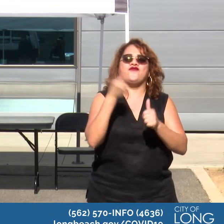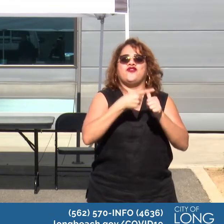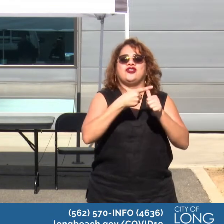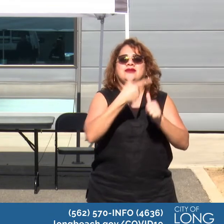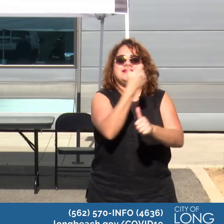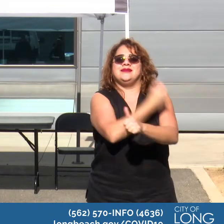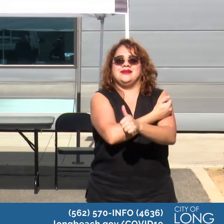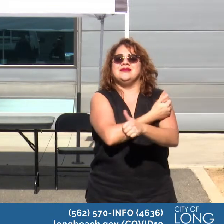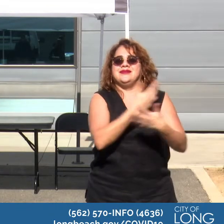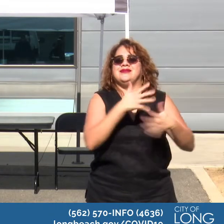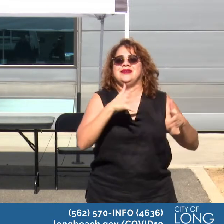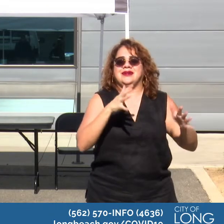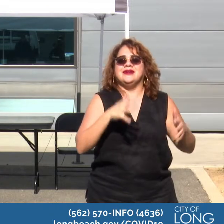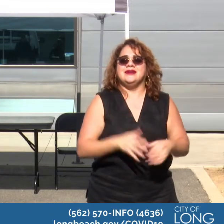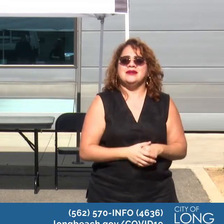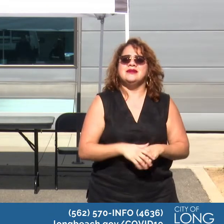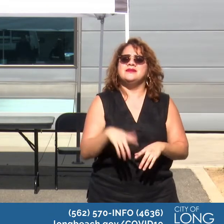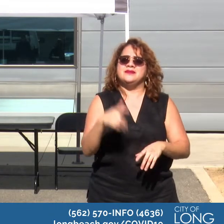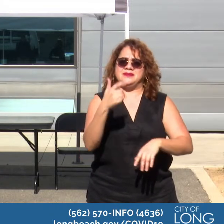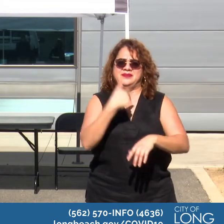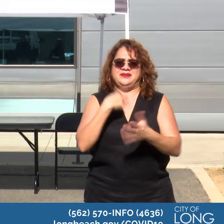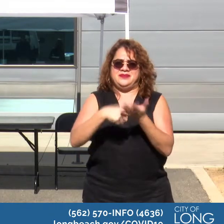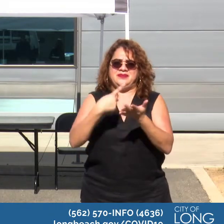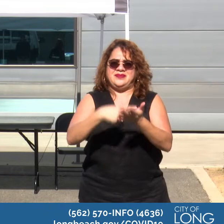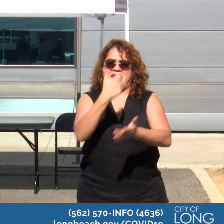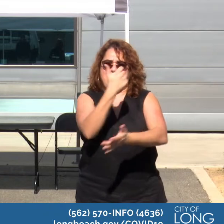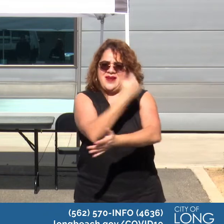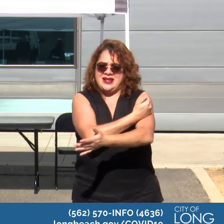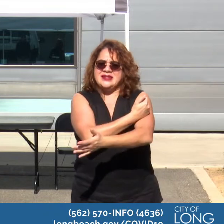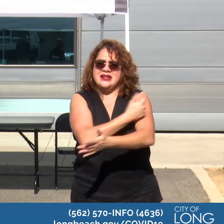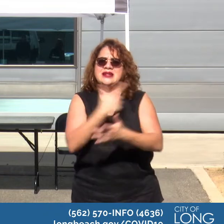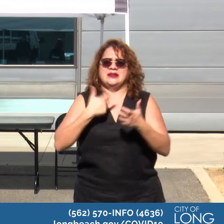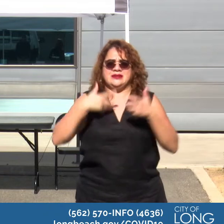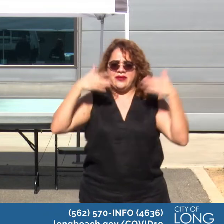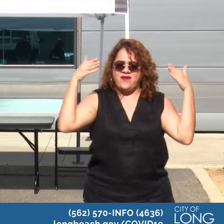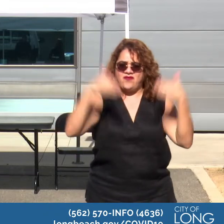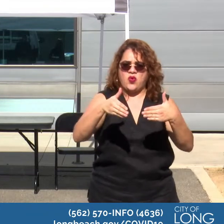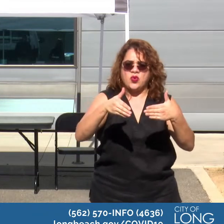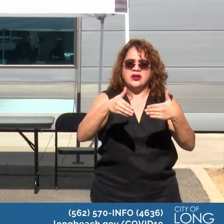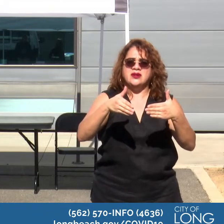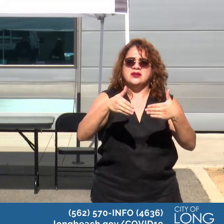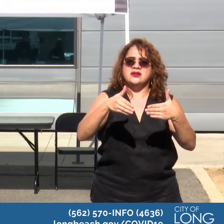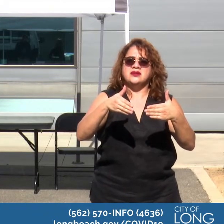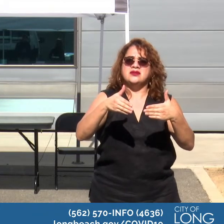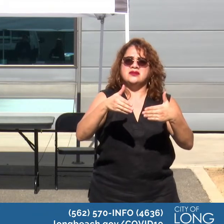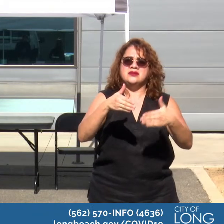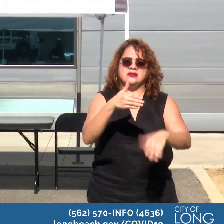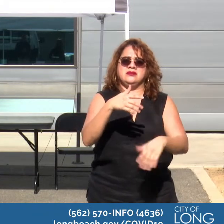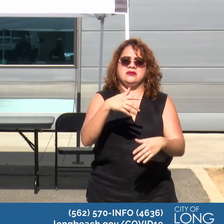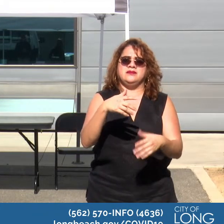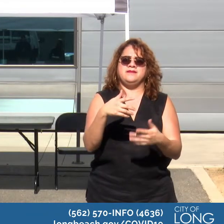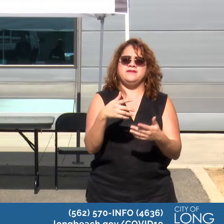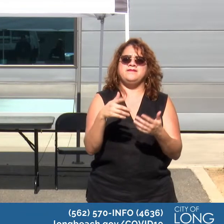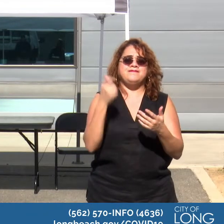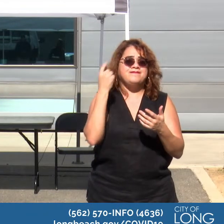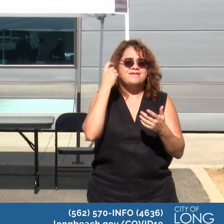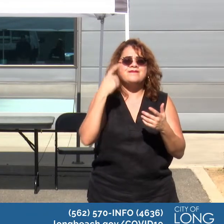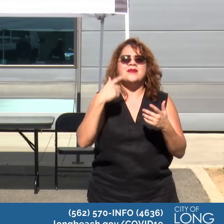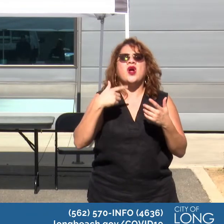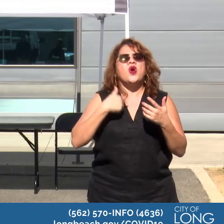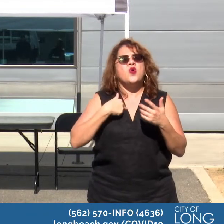sort of how we're organizing and to start to focus on our sort of the taking an equity lens about how we're